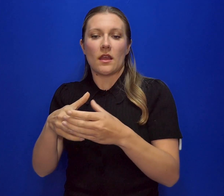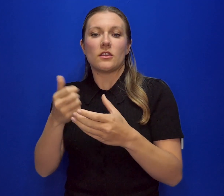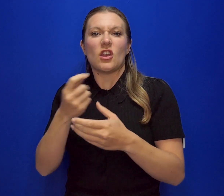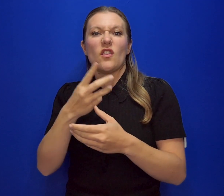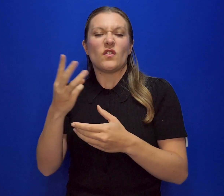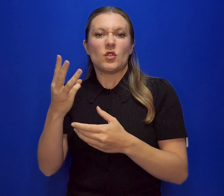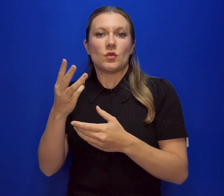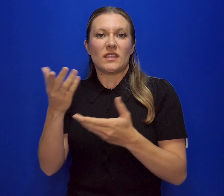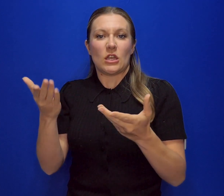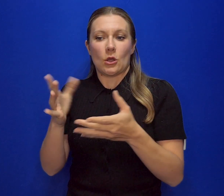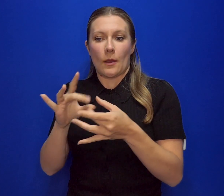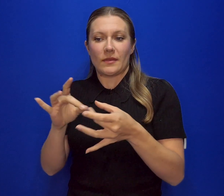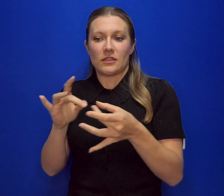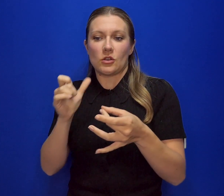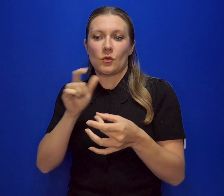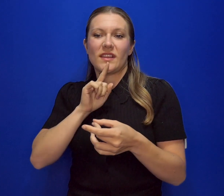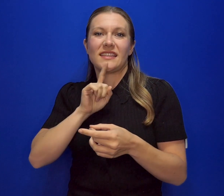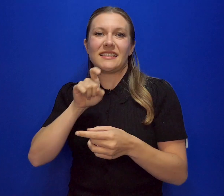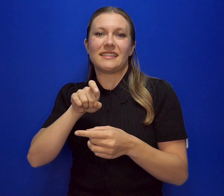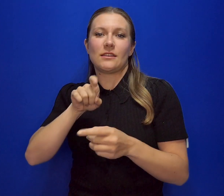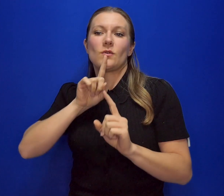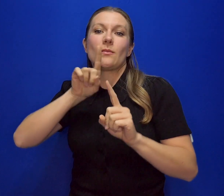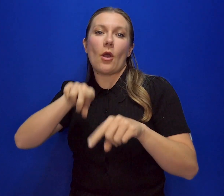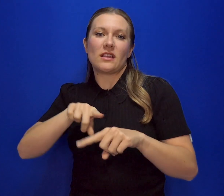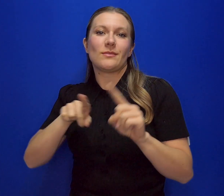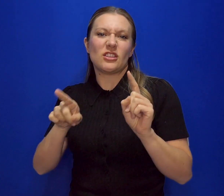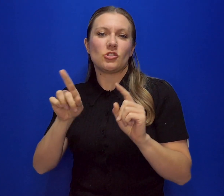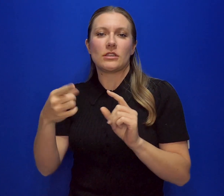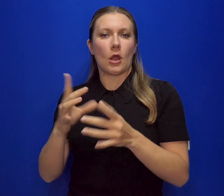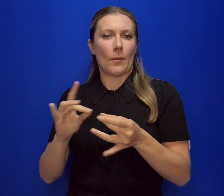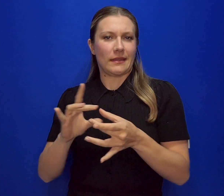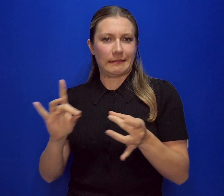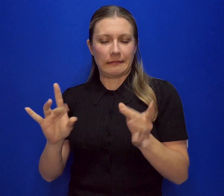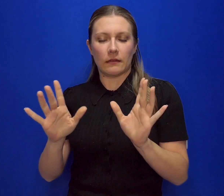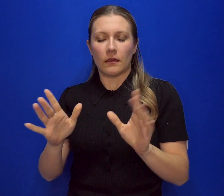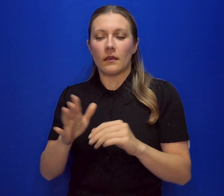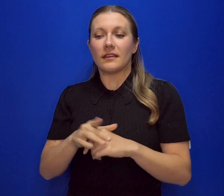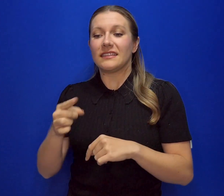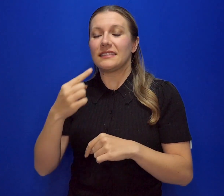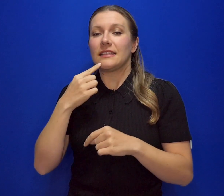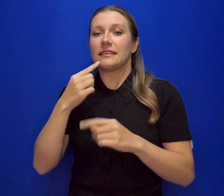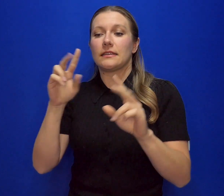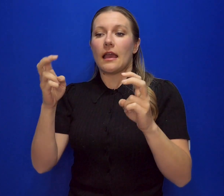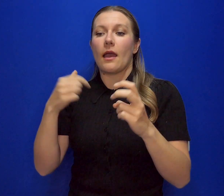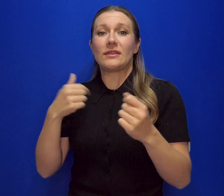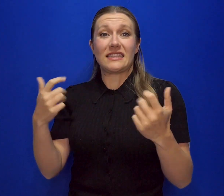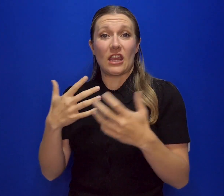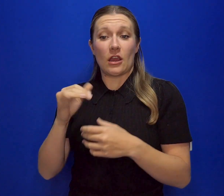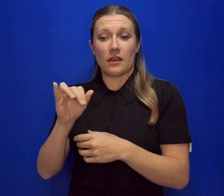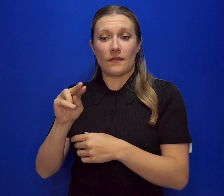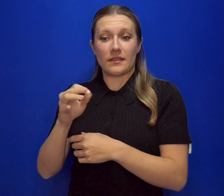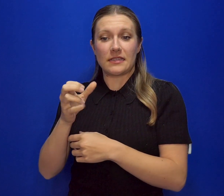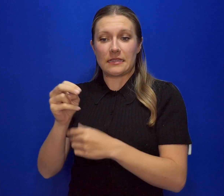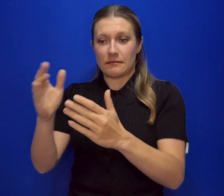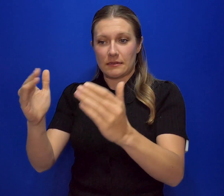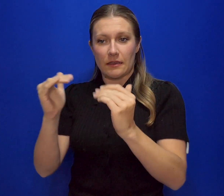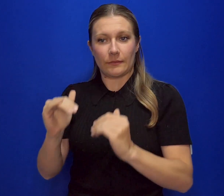to set the stage that don't really need a response. I was scared of insulin. The next one says, seriously, the fear of insulin was